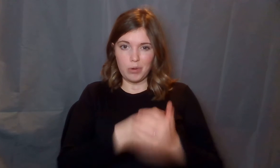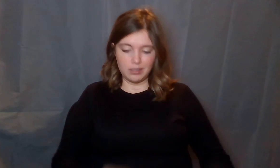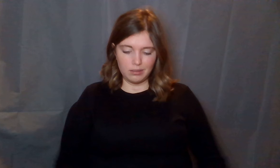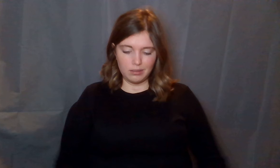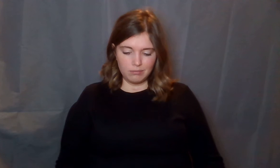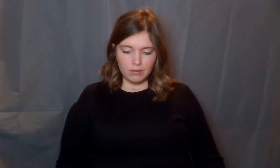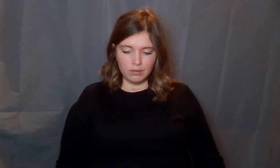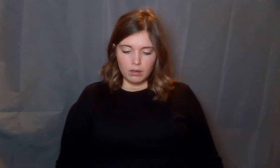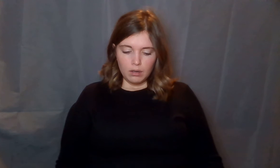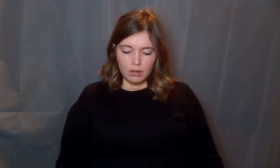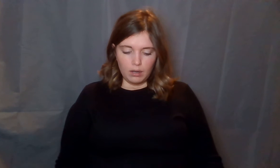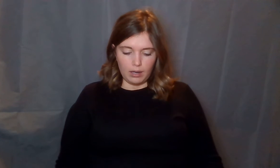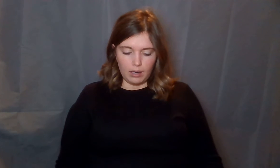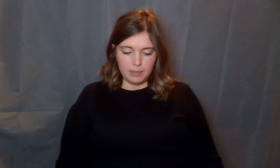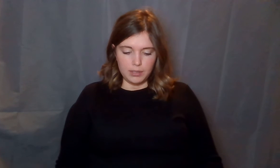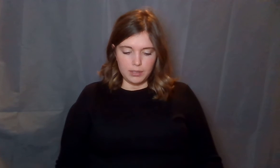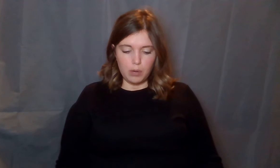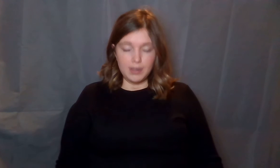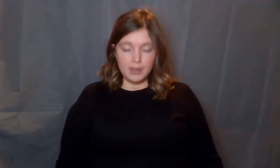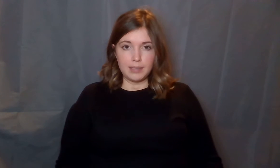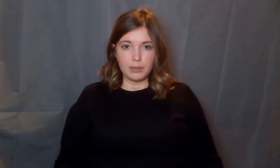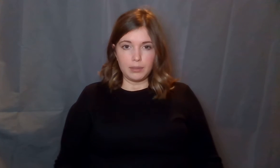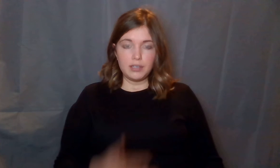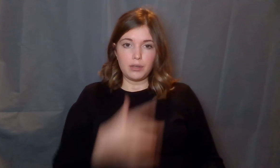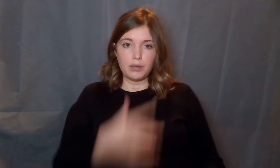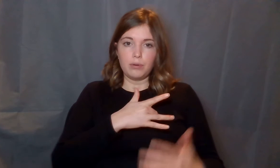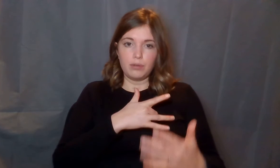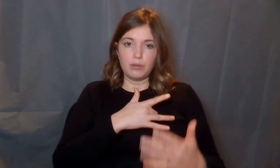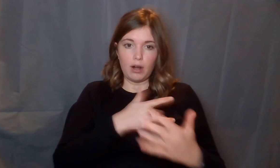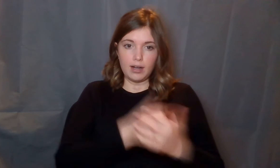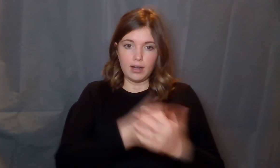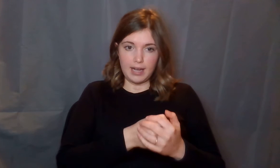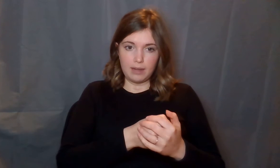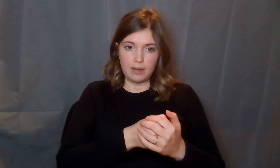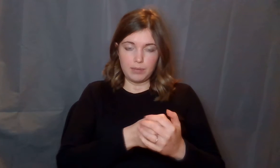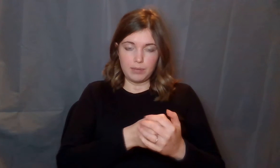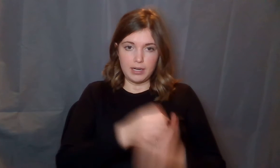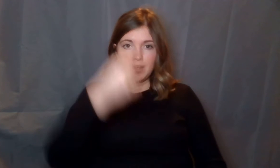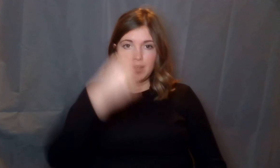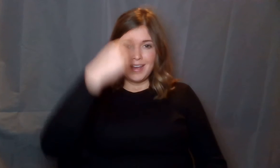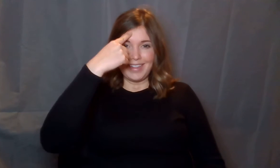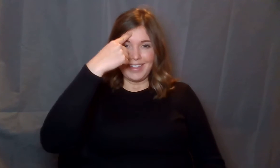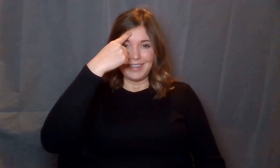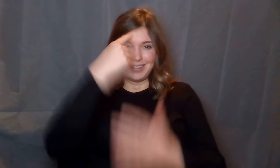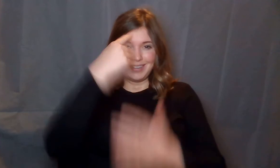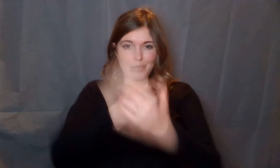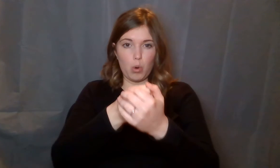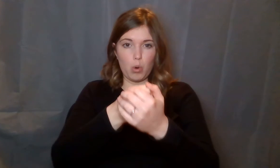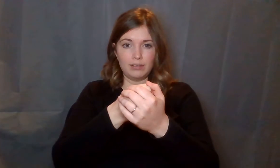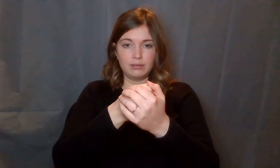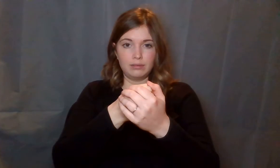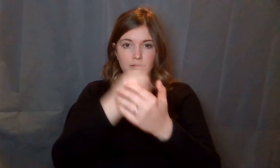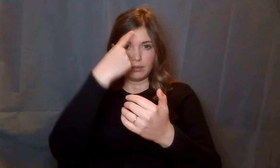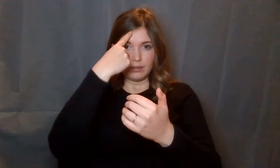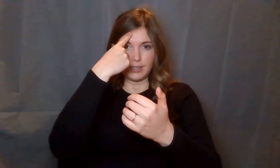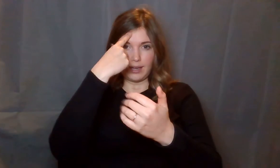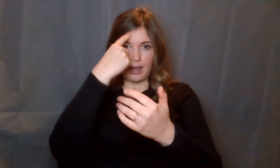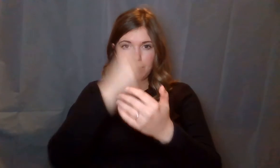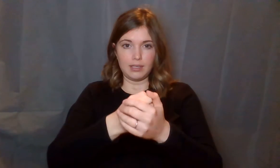arrest. Stroke is similar, so the heart attack comes from here, and then stroke, because that happens